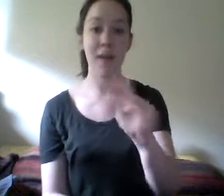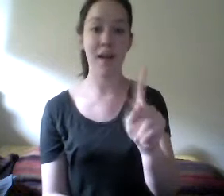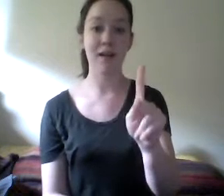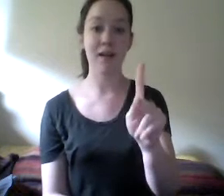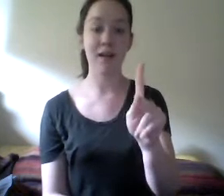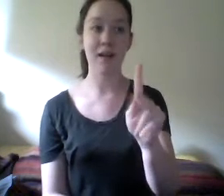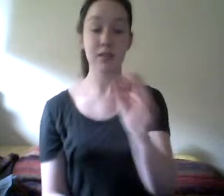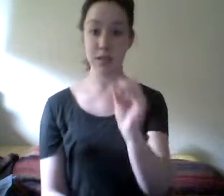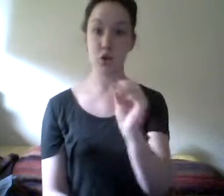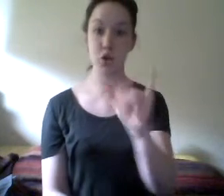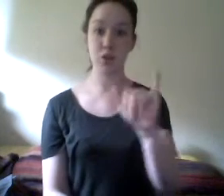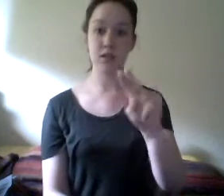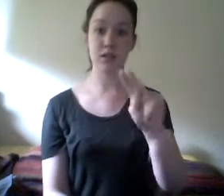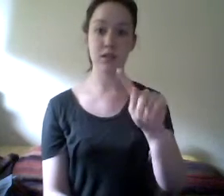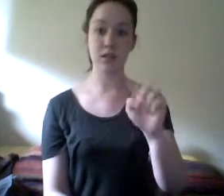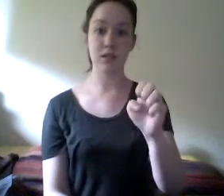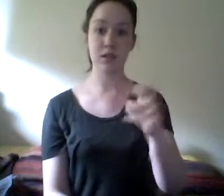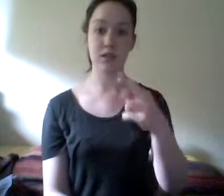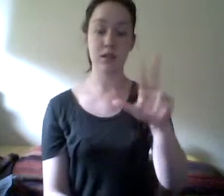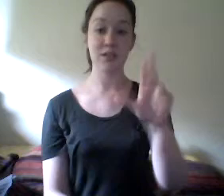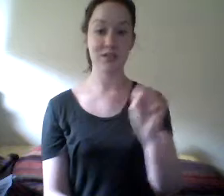0 is an integer. I have nothing.